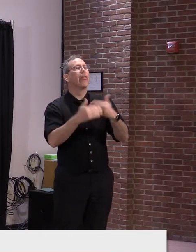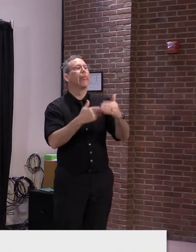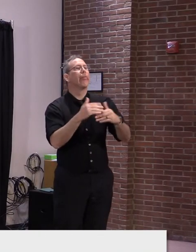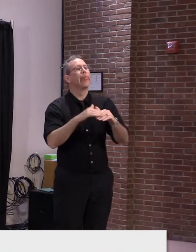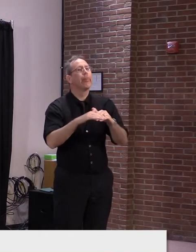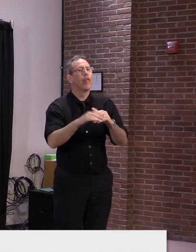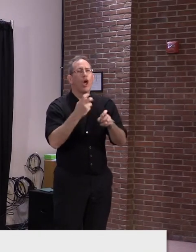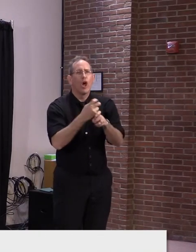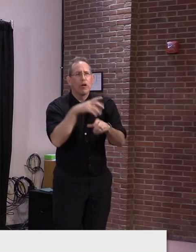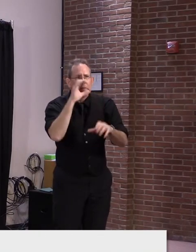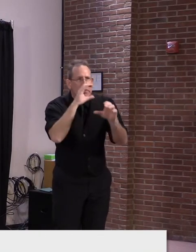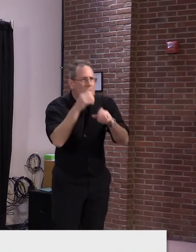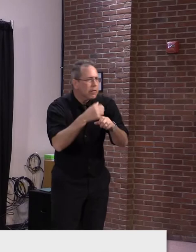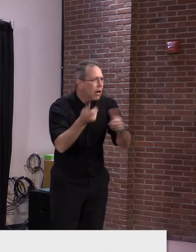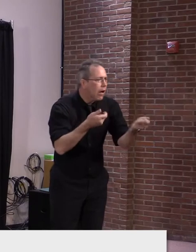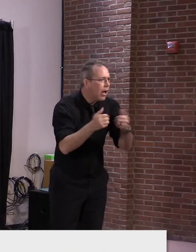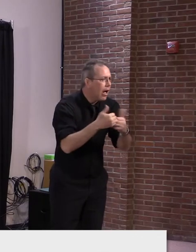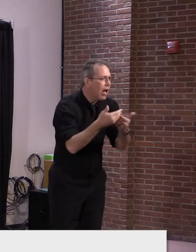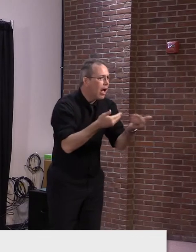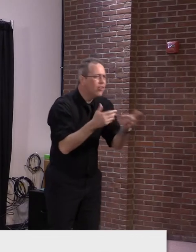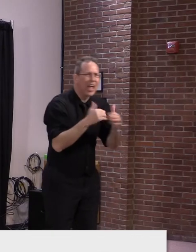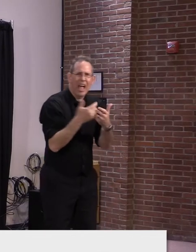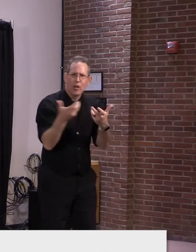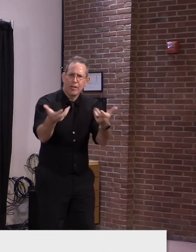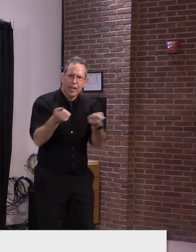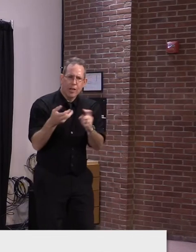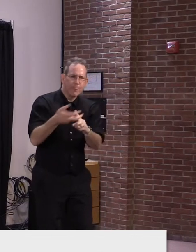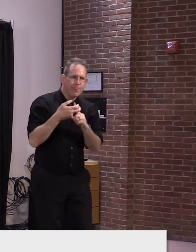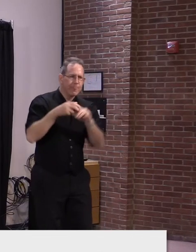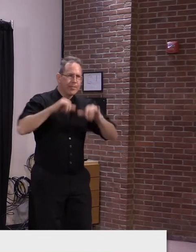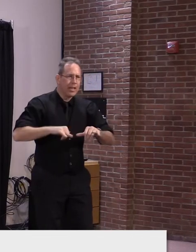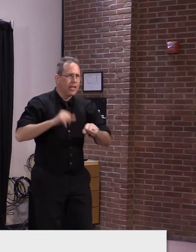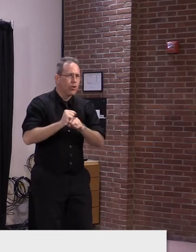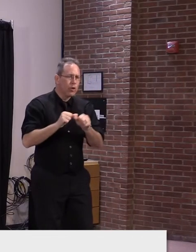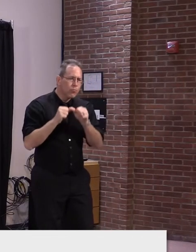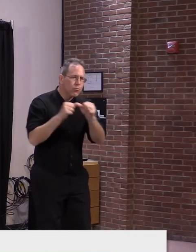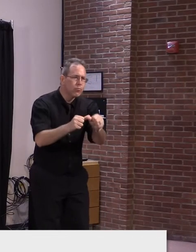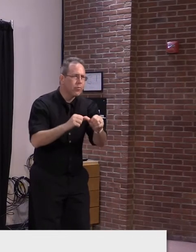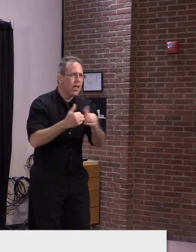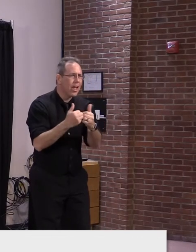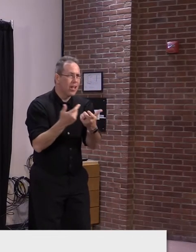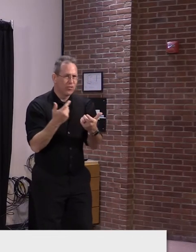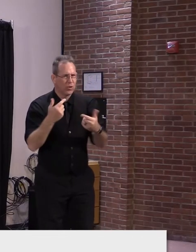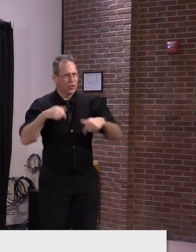to bring people into the state, make us a leader not only